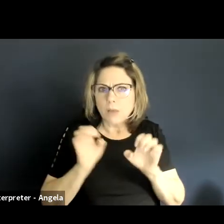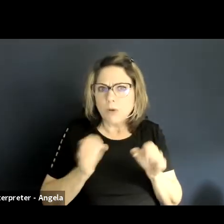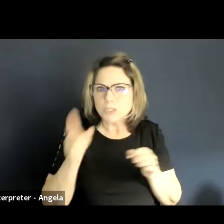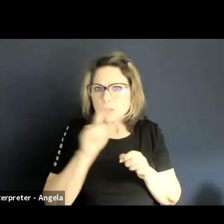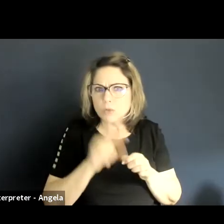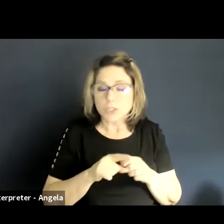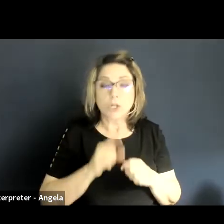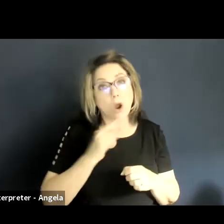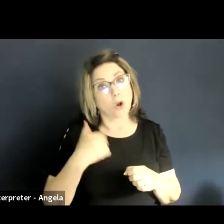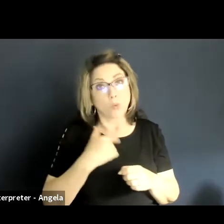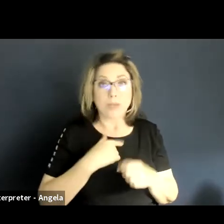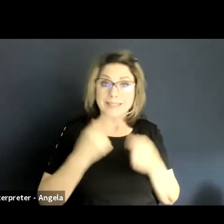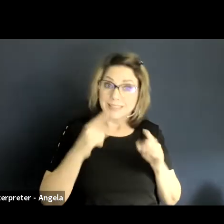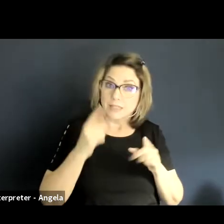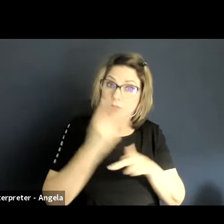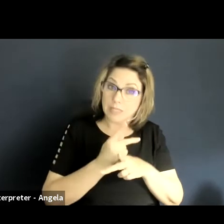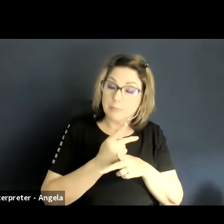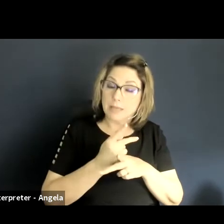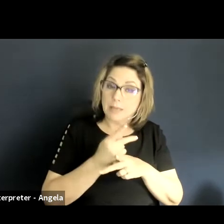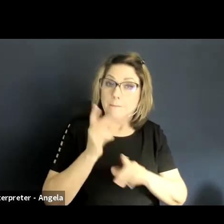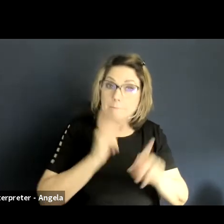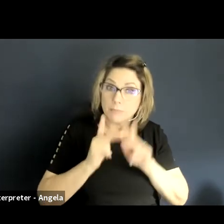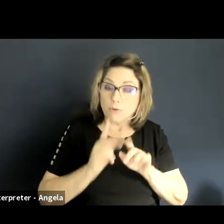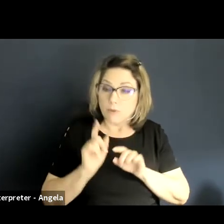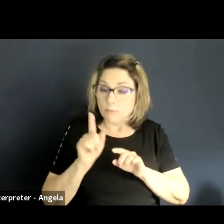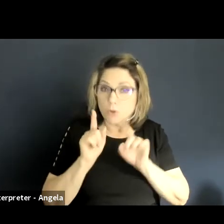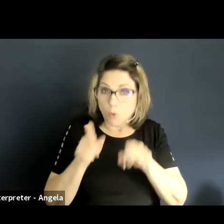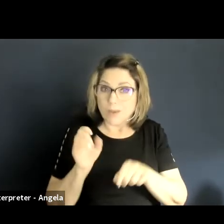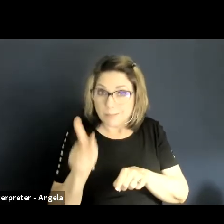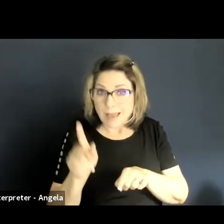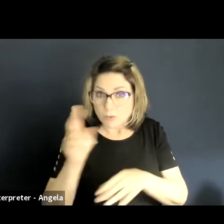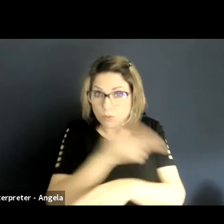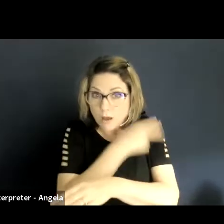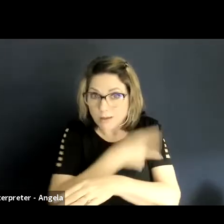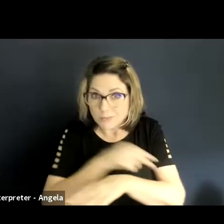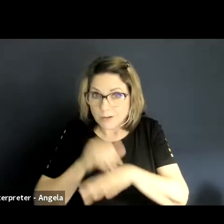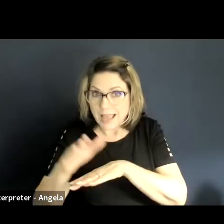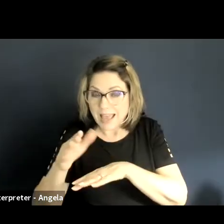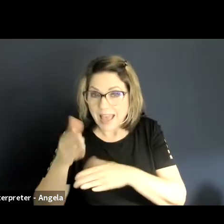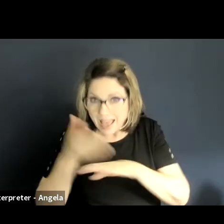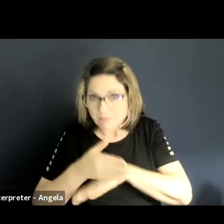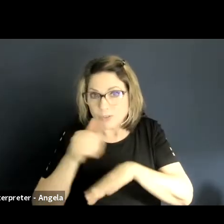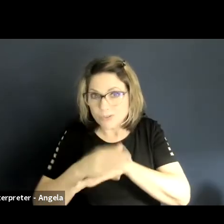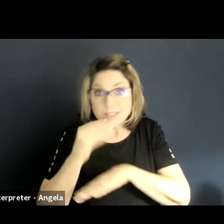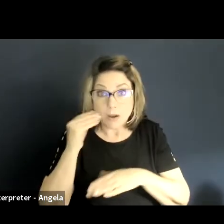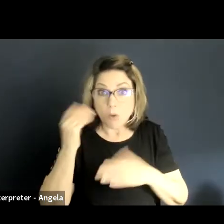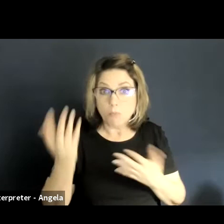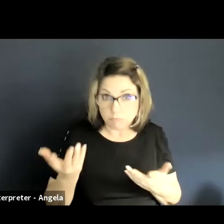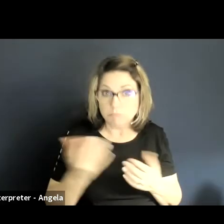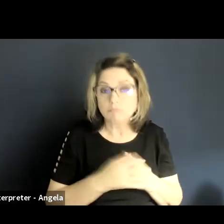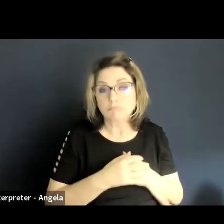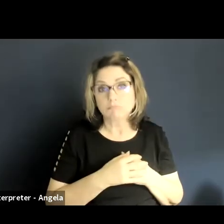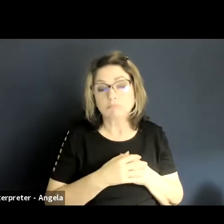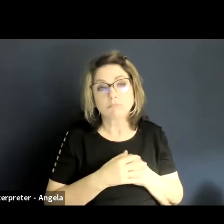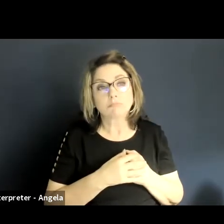we successful in keeping consumers from returning to the hospital after discharge? Next slide, please.